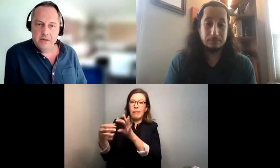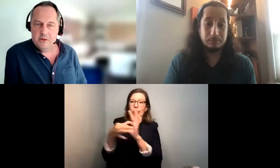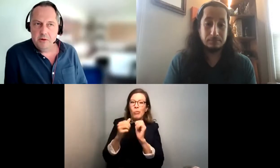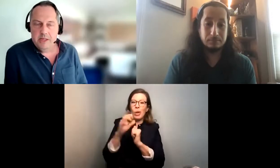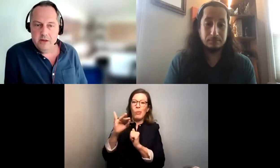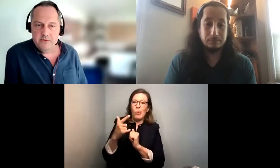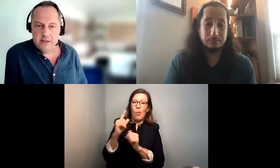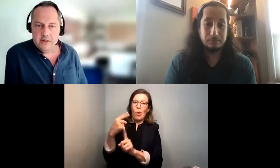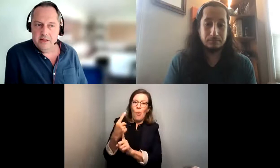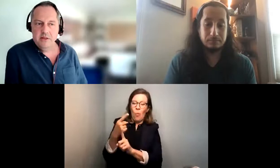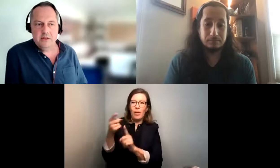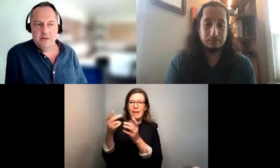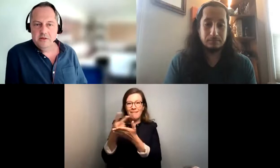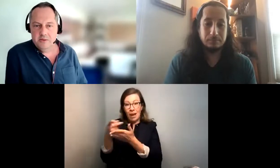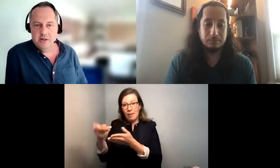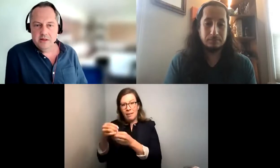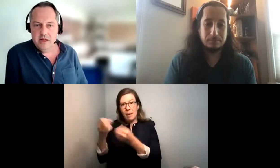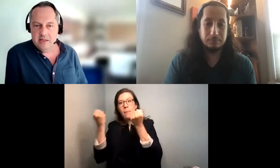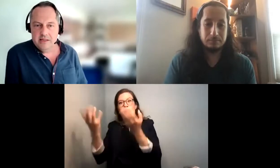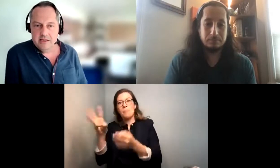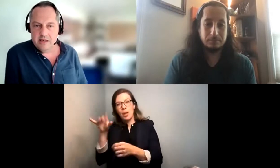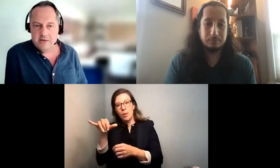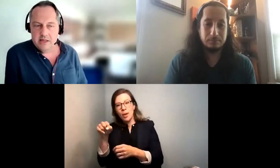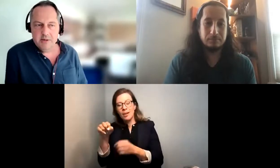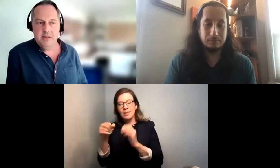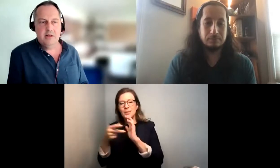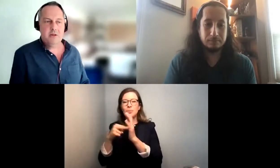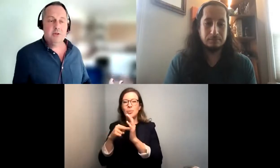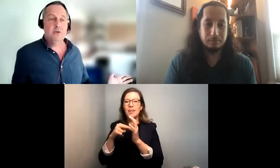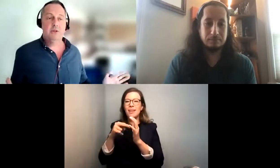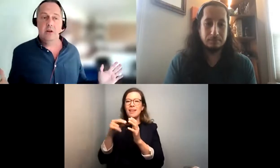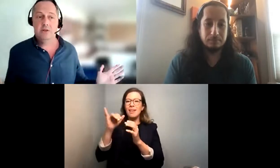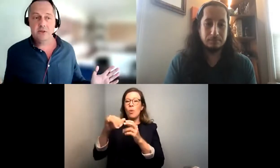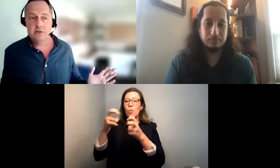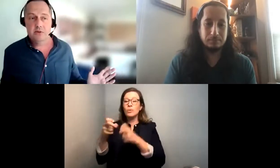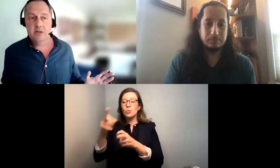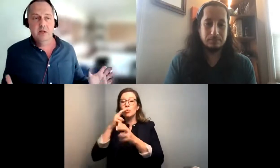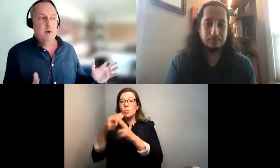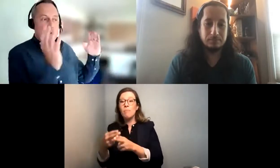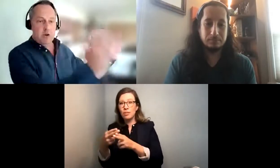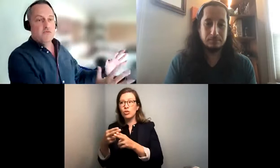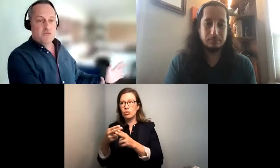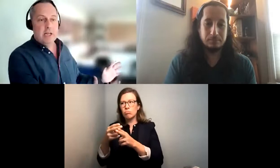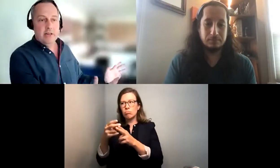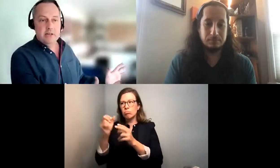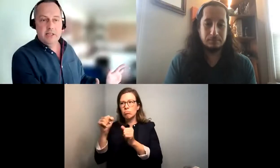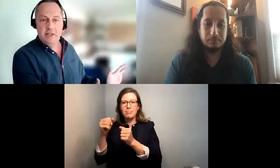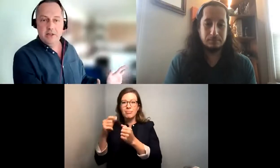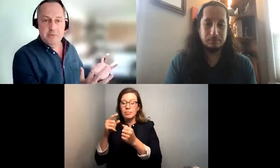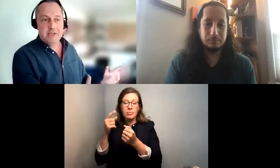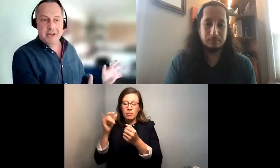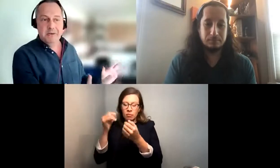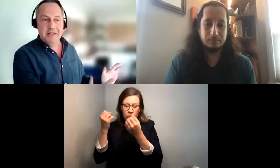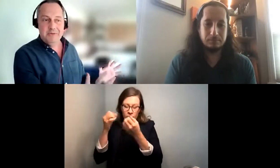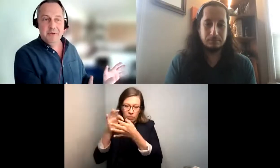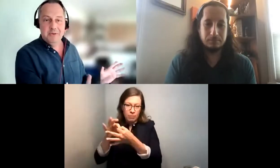No, so it's probably not the fact that it's something isolated to coding. I mean, I'm sure there's lots of schools where they've got a really good teacher who